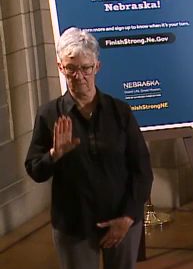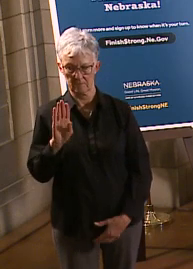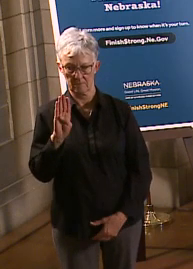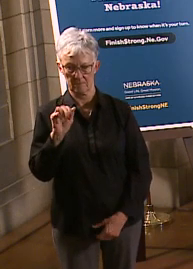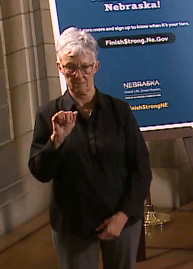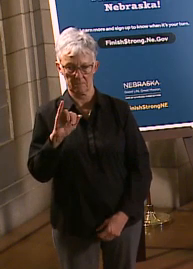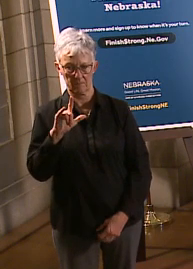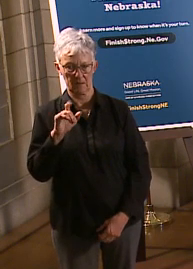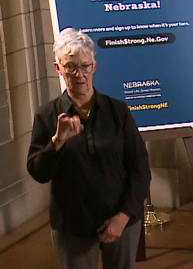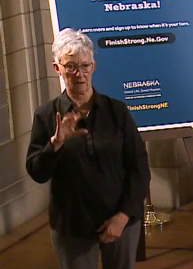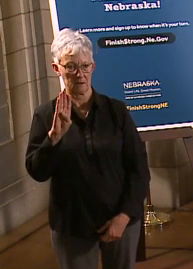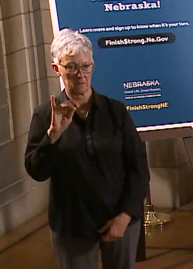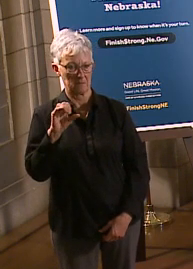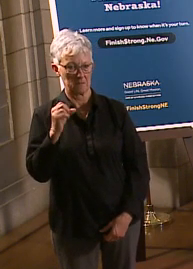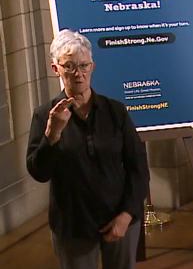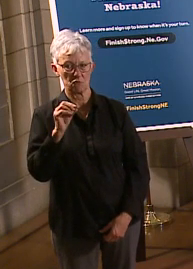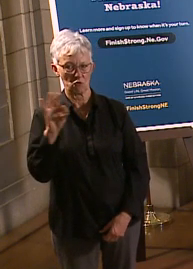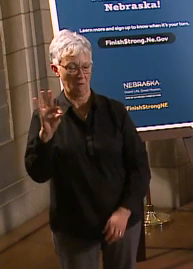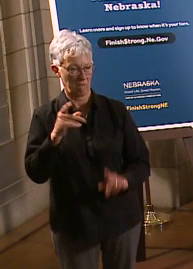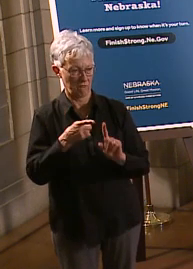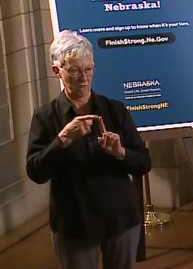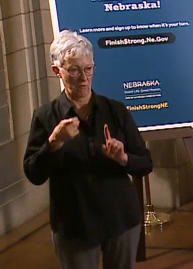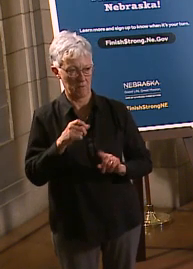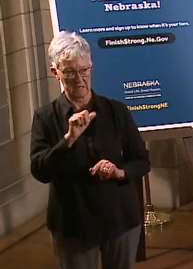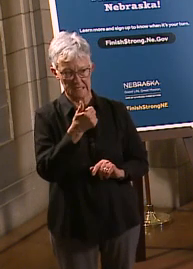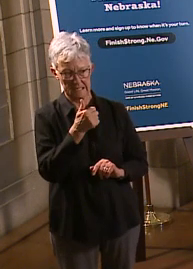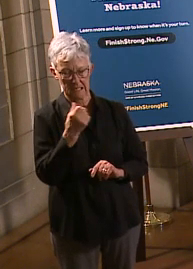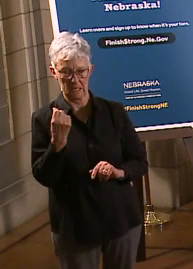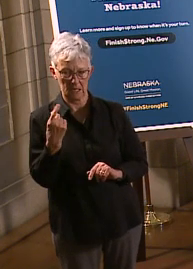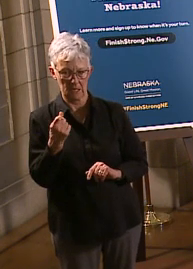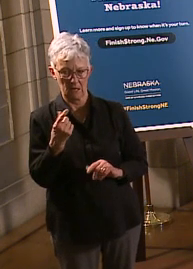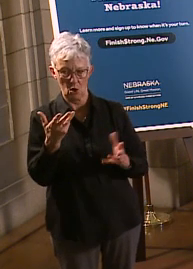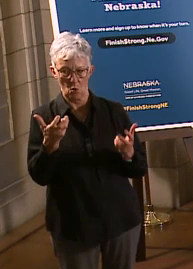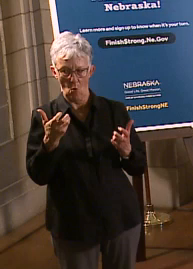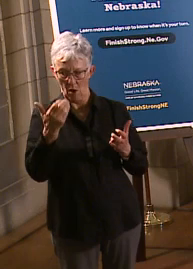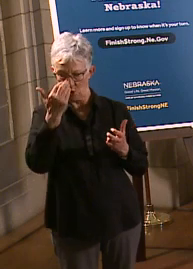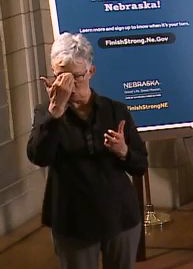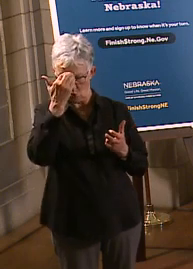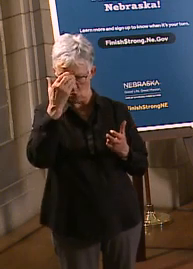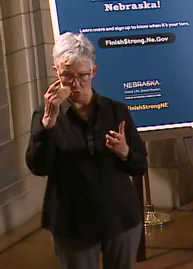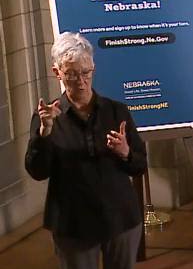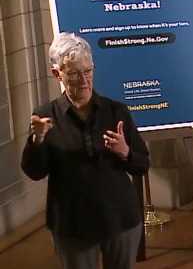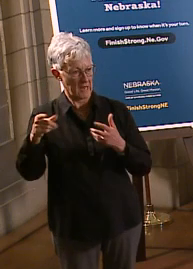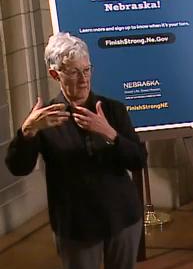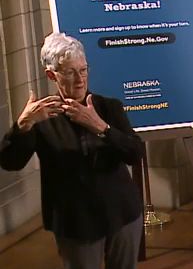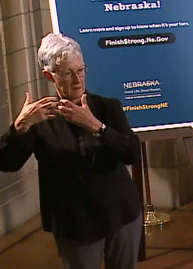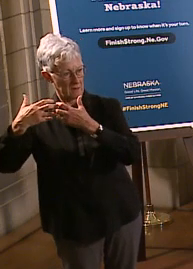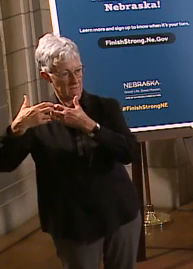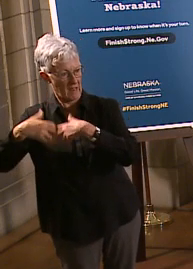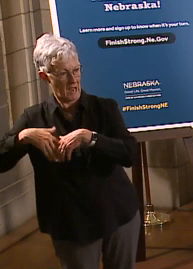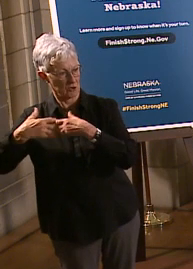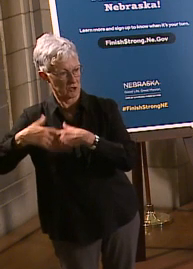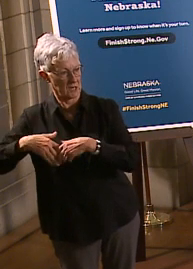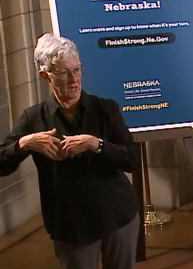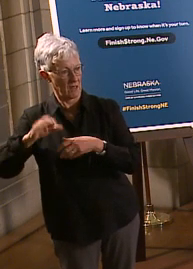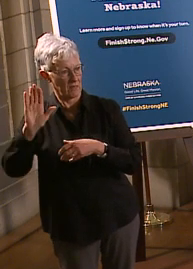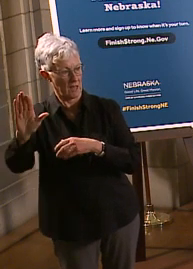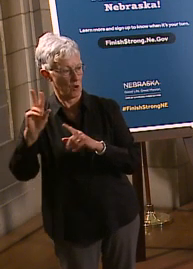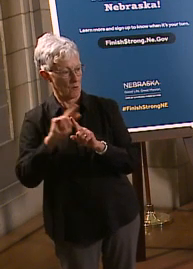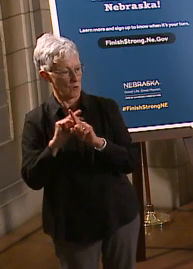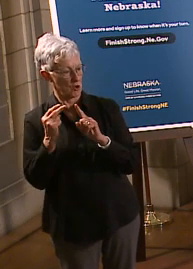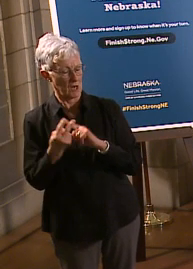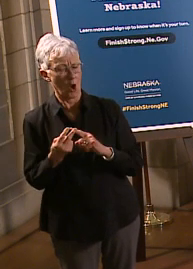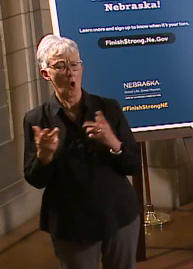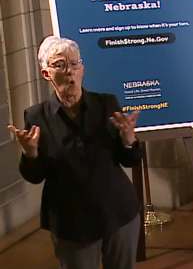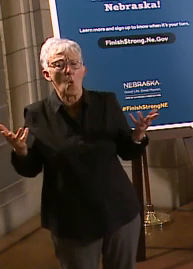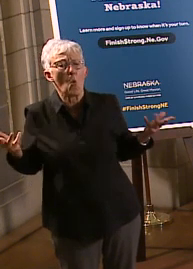says she has a question. She'd like to know the plant manager perspective. What is it like to be on the front lines of making vaccinations happen?